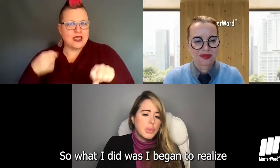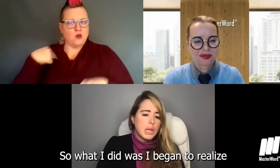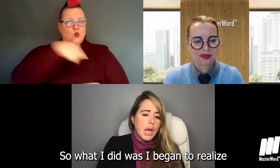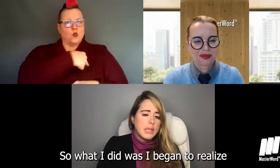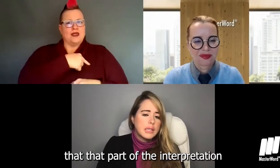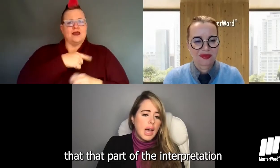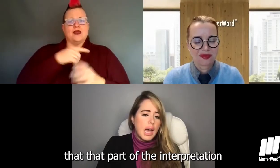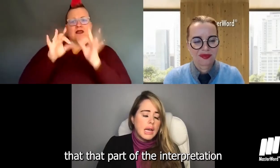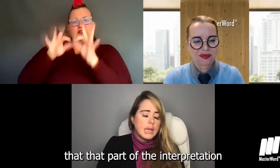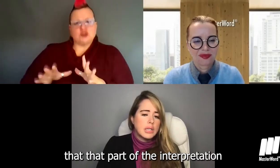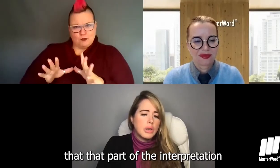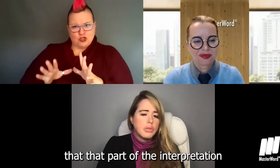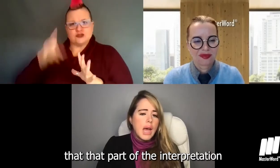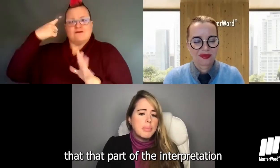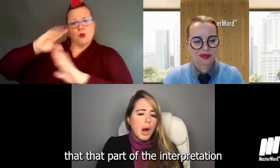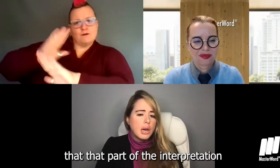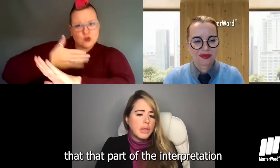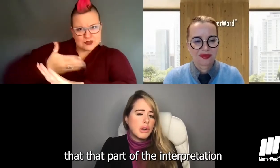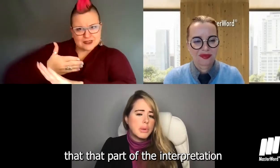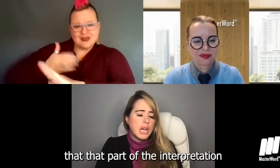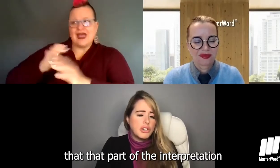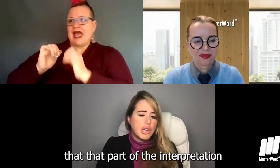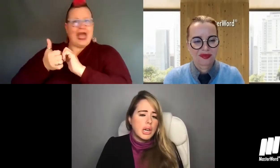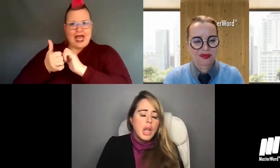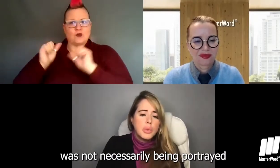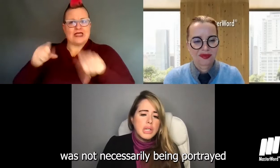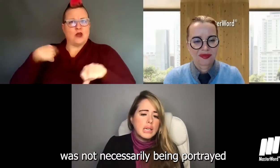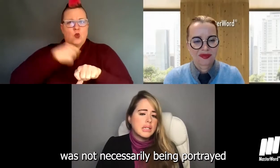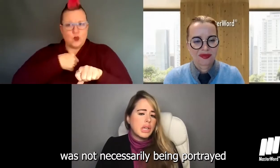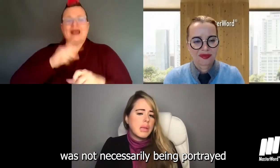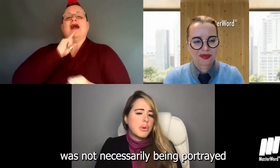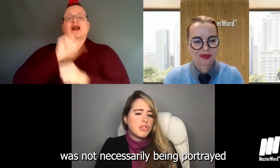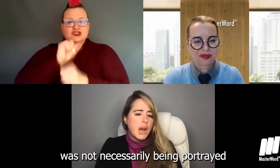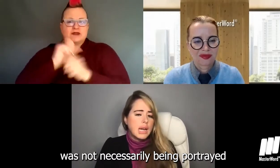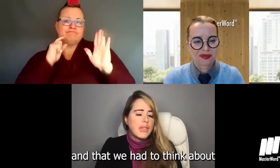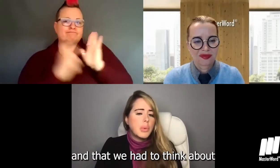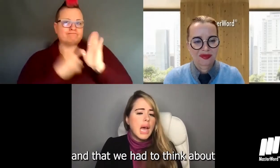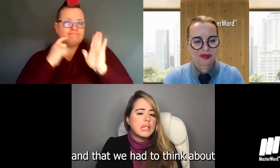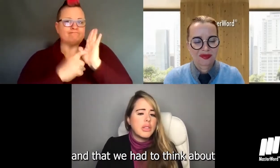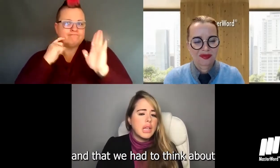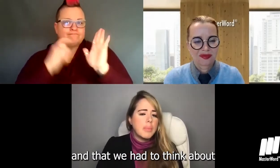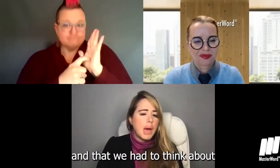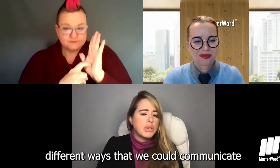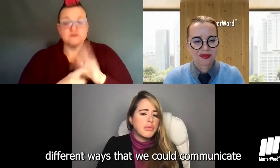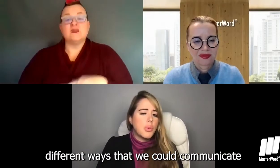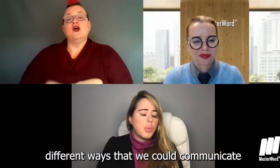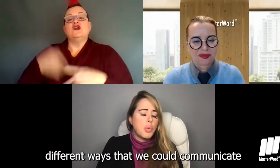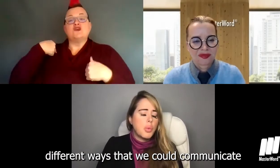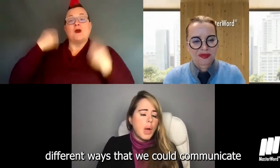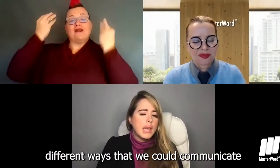realize that that part of the interpretation was not necessarily being portrayed and that we had to think about different ways